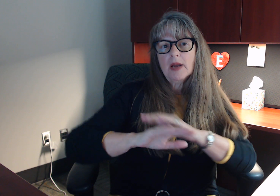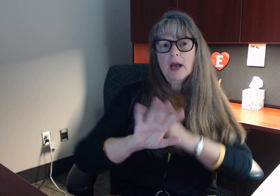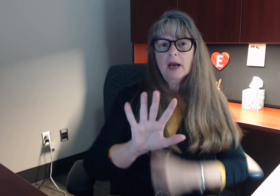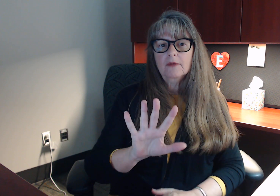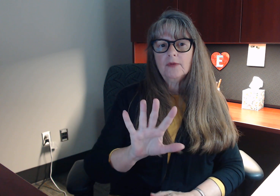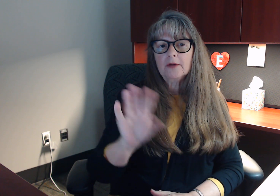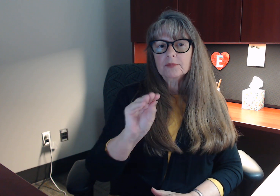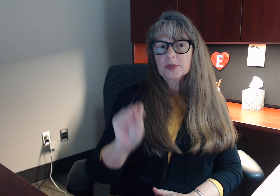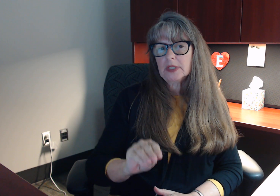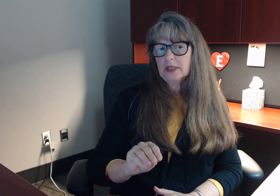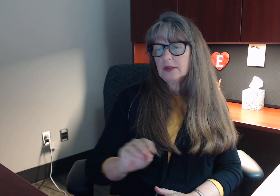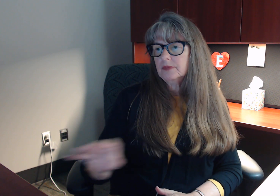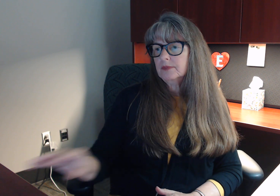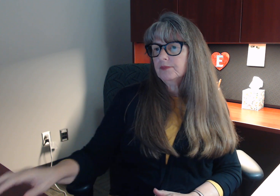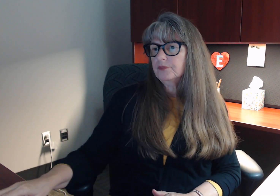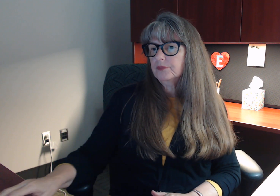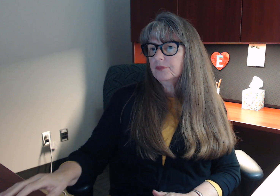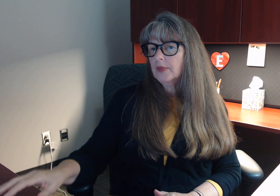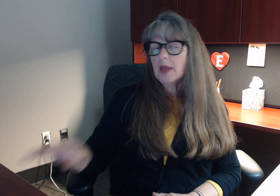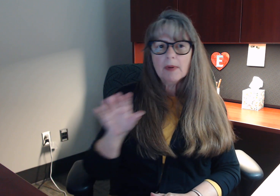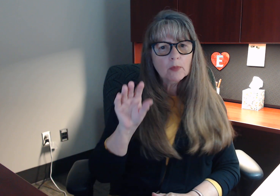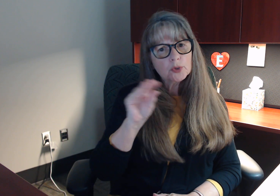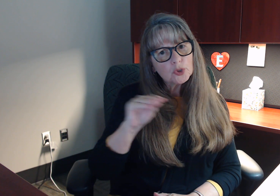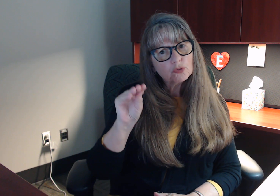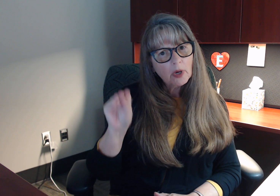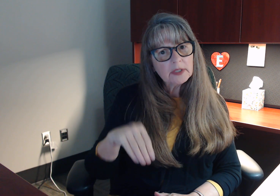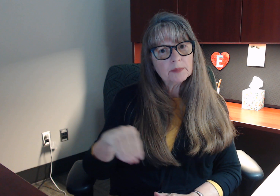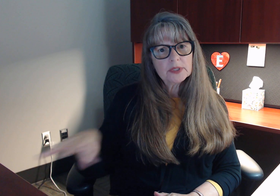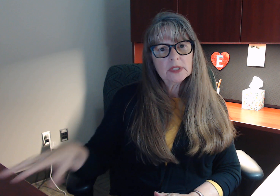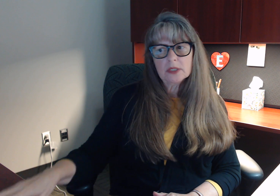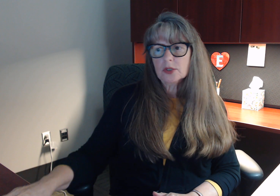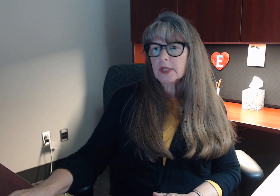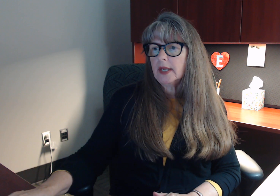of 5%. And remember, we're just drawing the percentage sign.